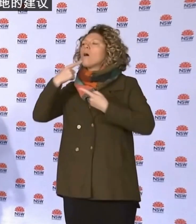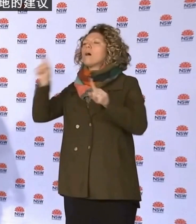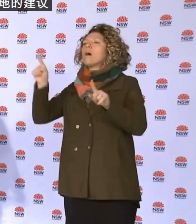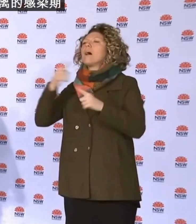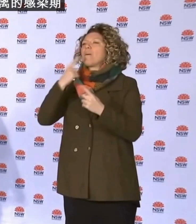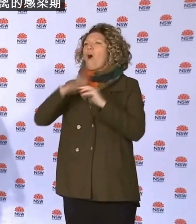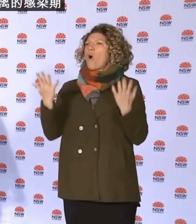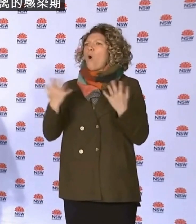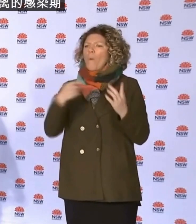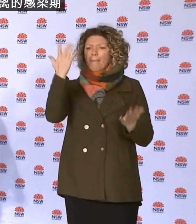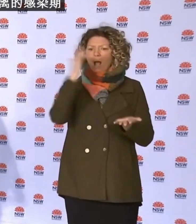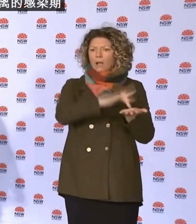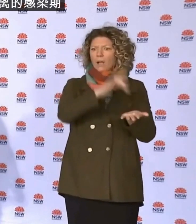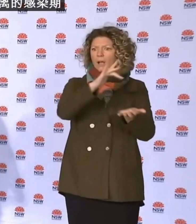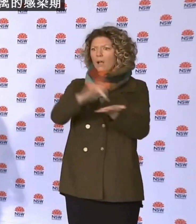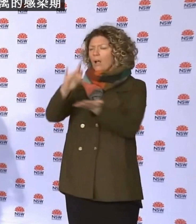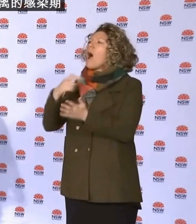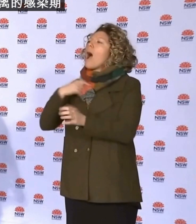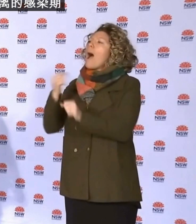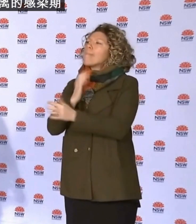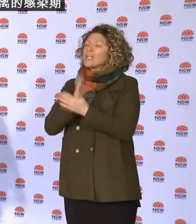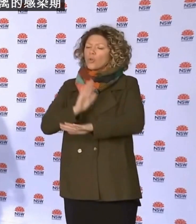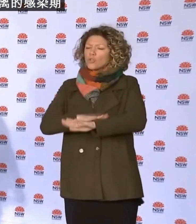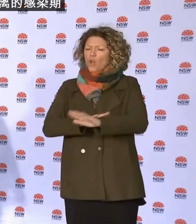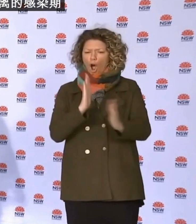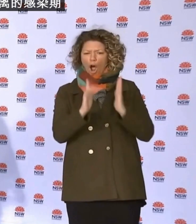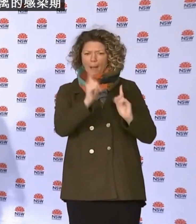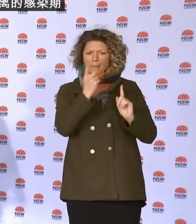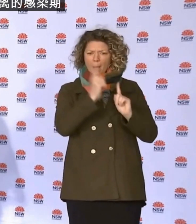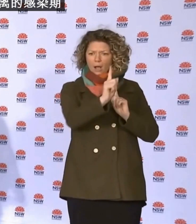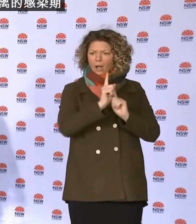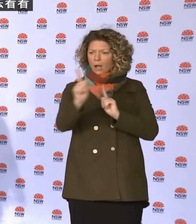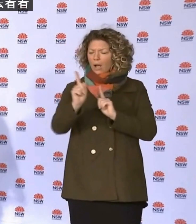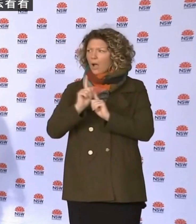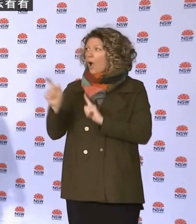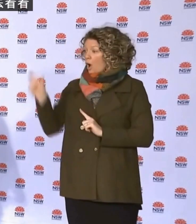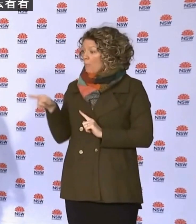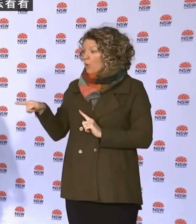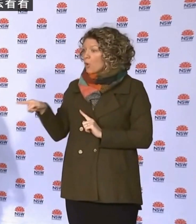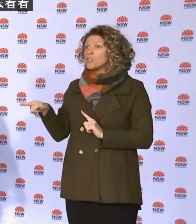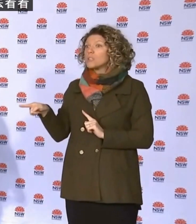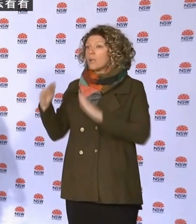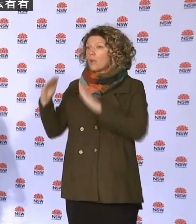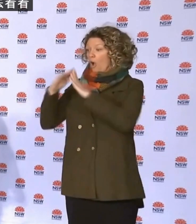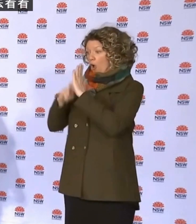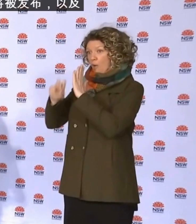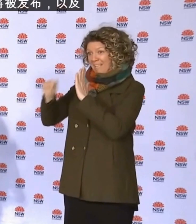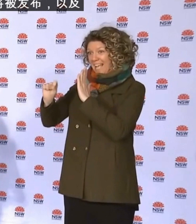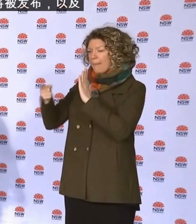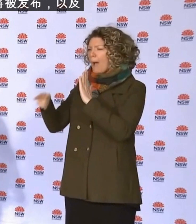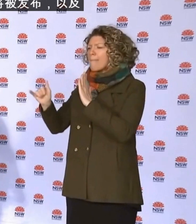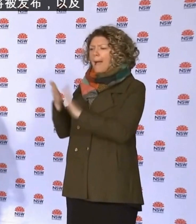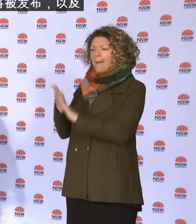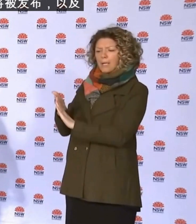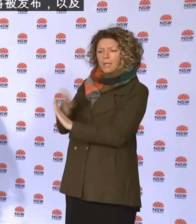those venues. We're just confirming the period of infection. The gentleman was in isolation when tested, but we're just going back to look at whether